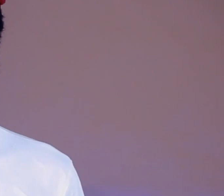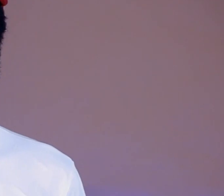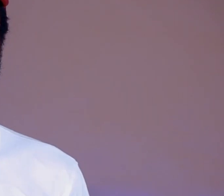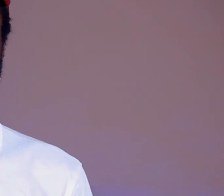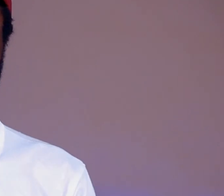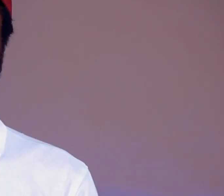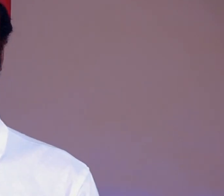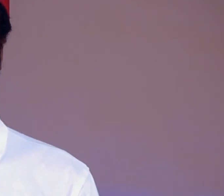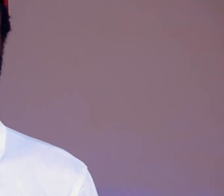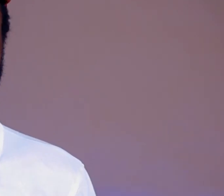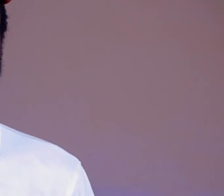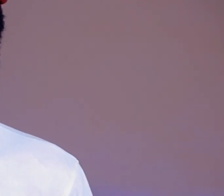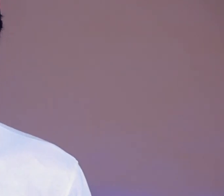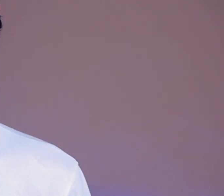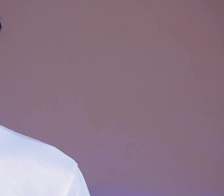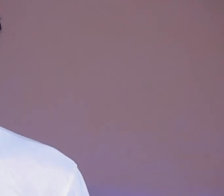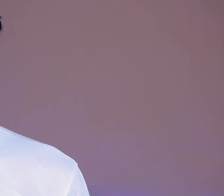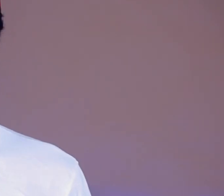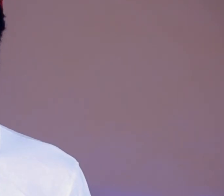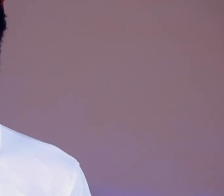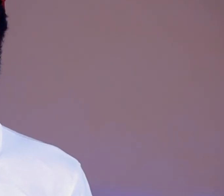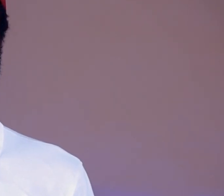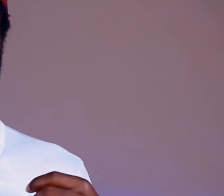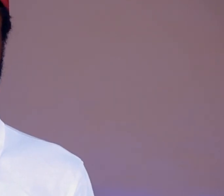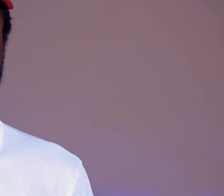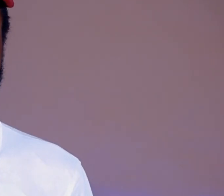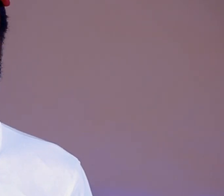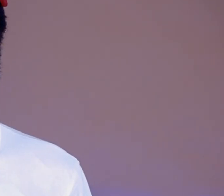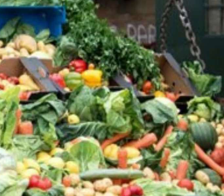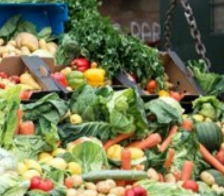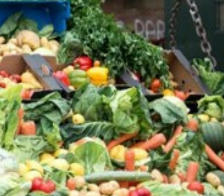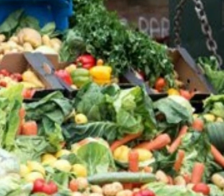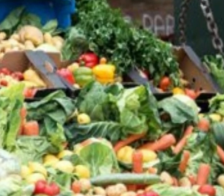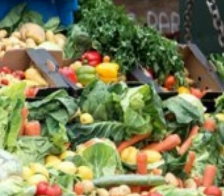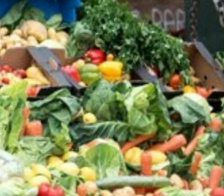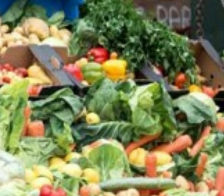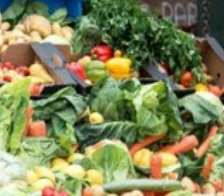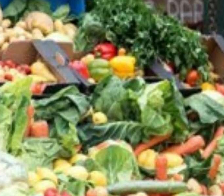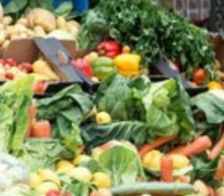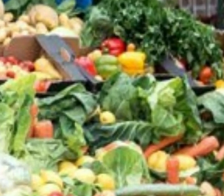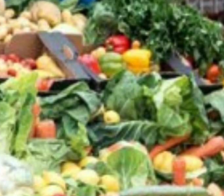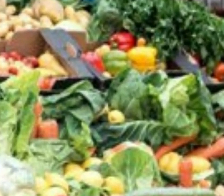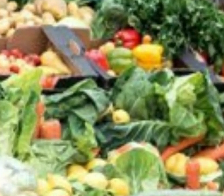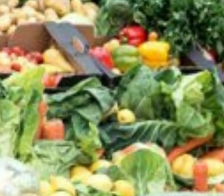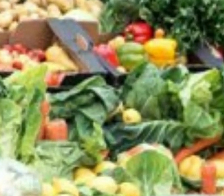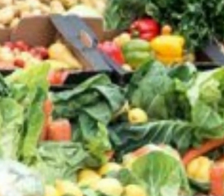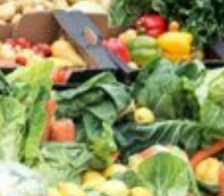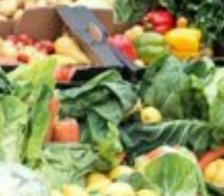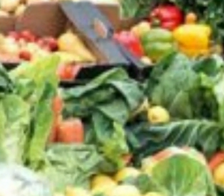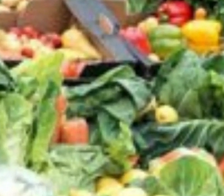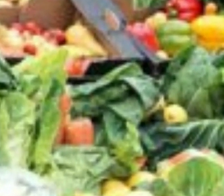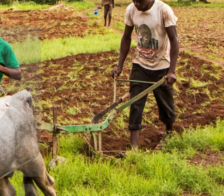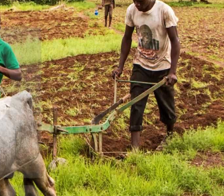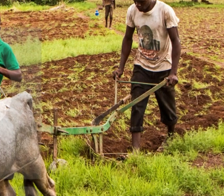and suppliers of agriculture and non-agricultural products the country is producing. This will help reduce food waste